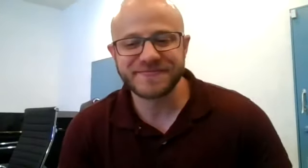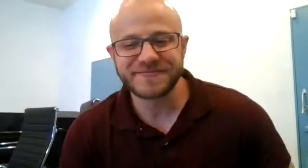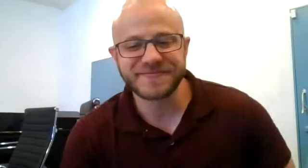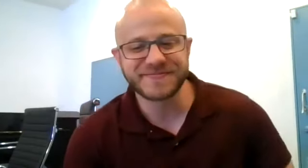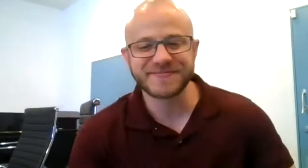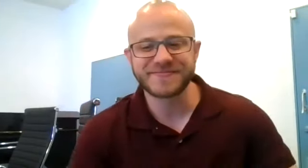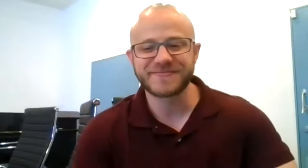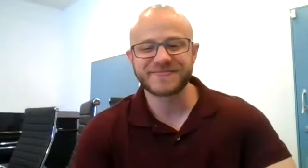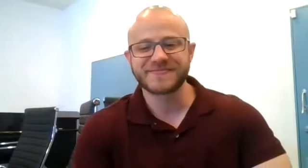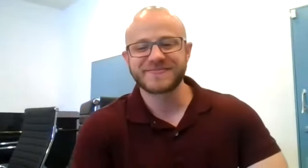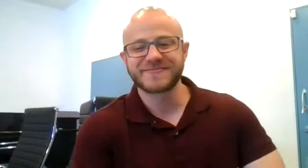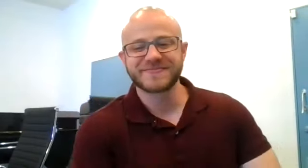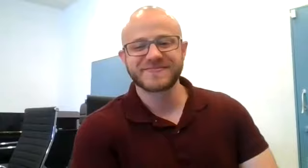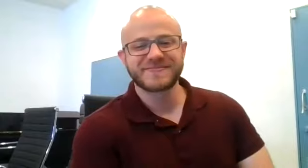thank you.